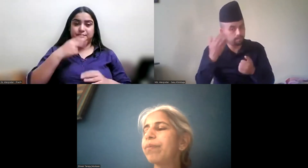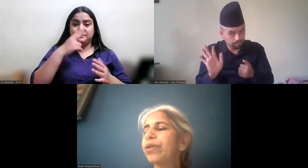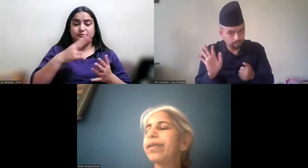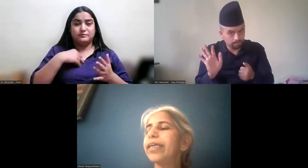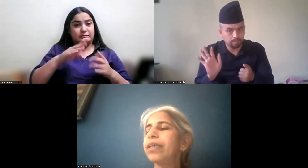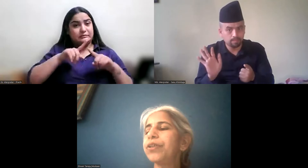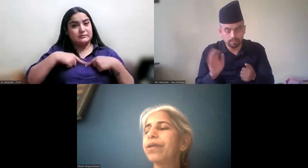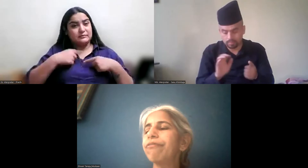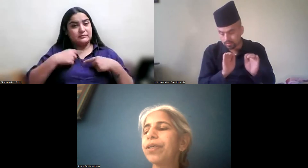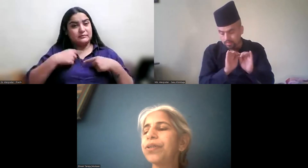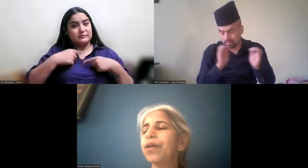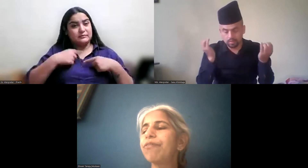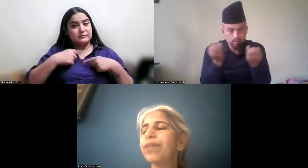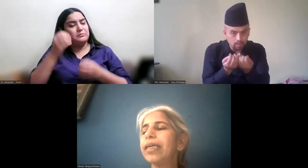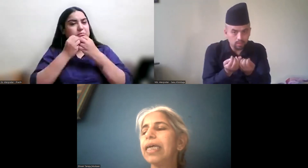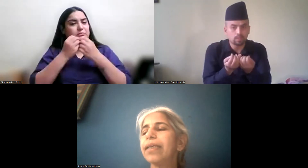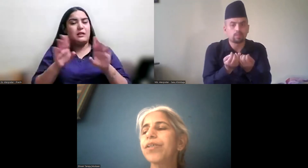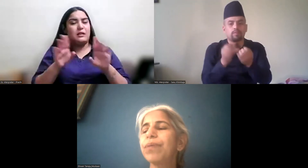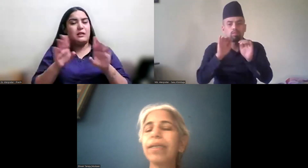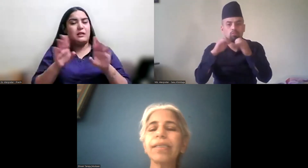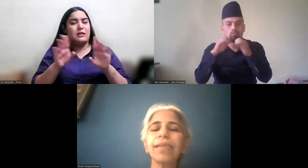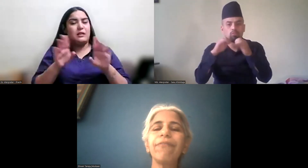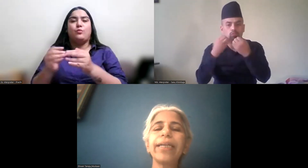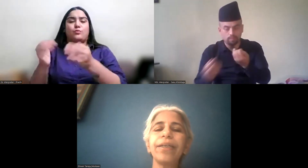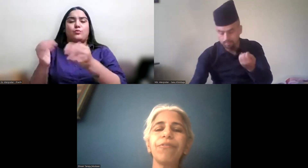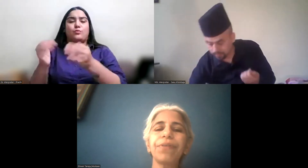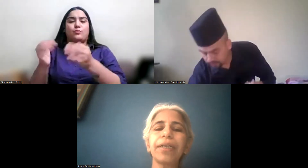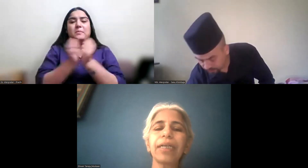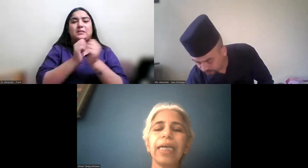to community, geography to geography, the experiences are